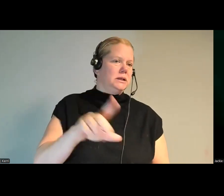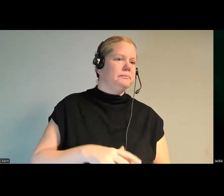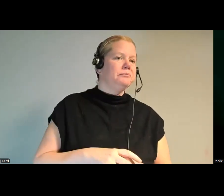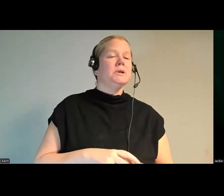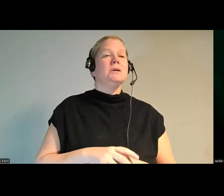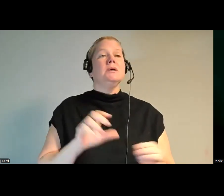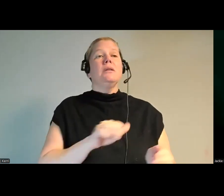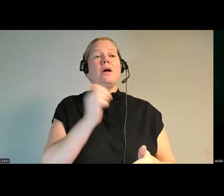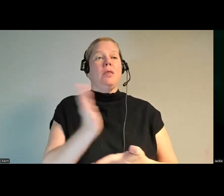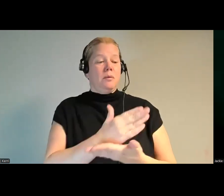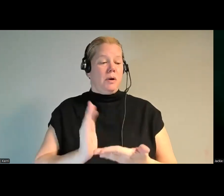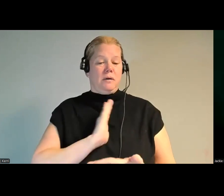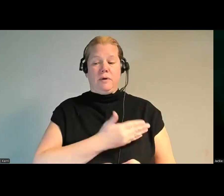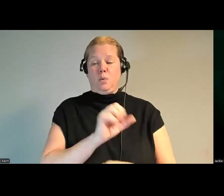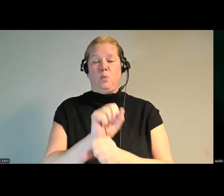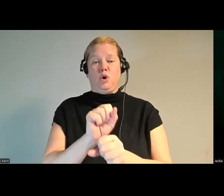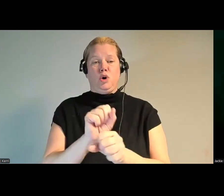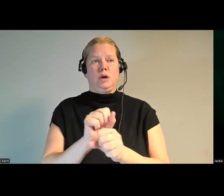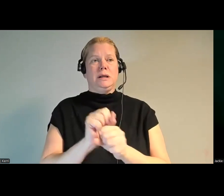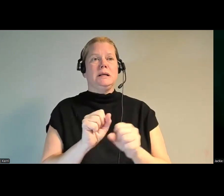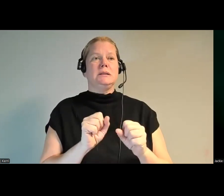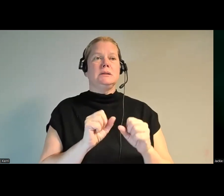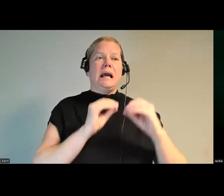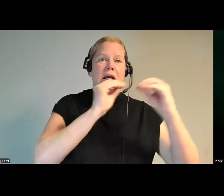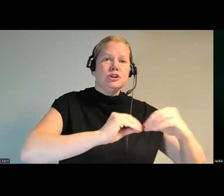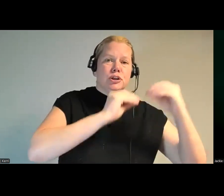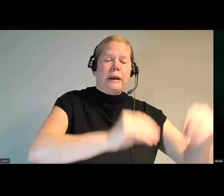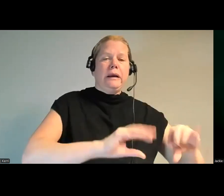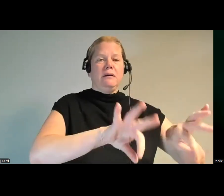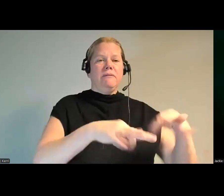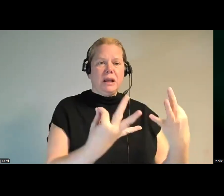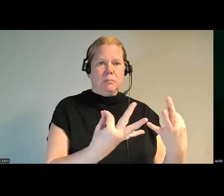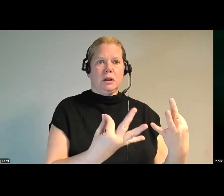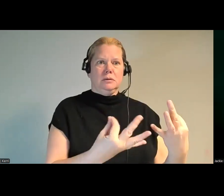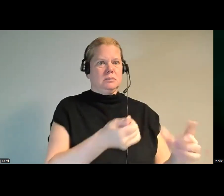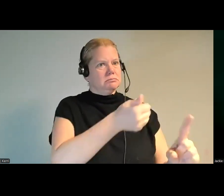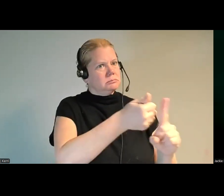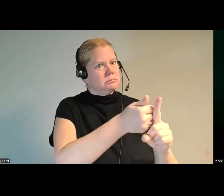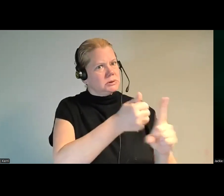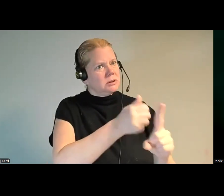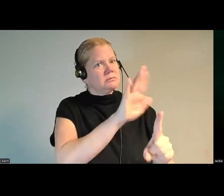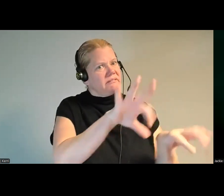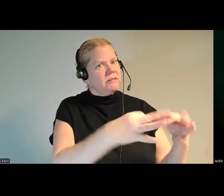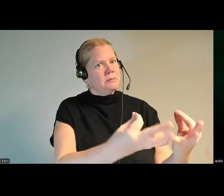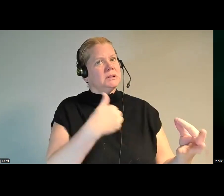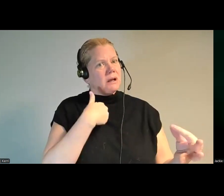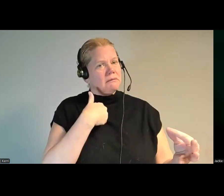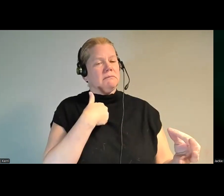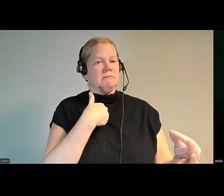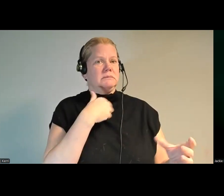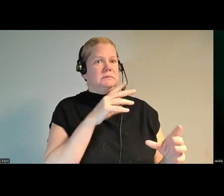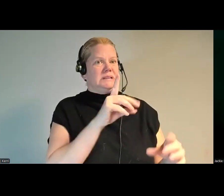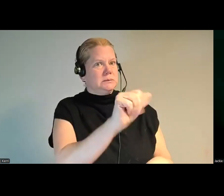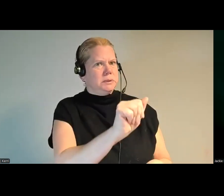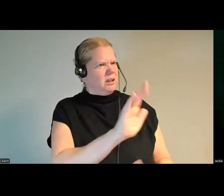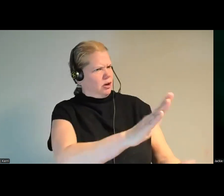other part of our work is around educating and informing families who have loved ones with disabilities on what